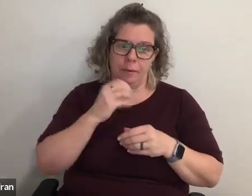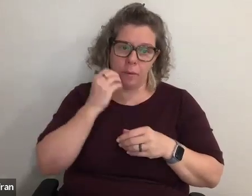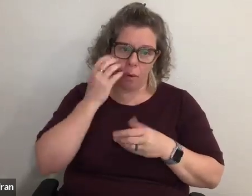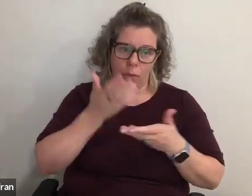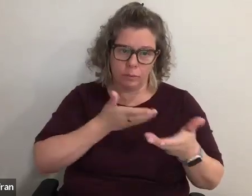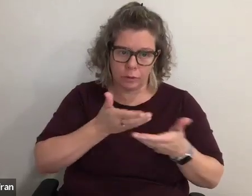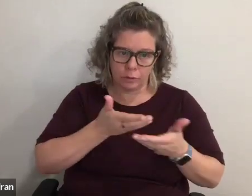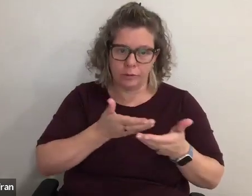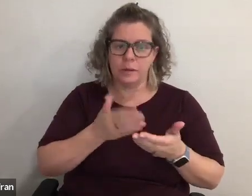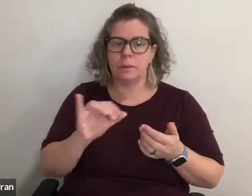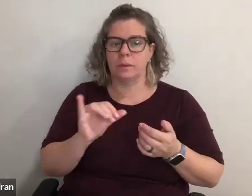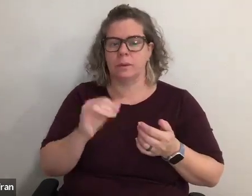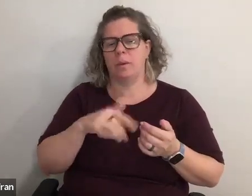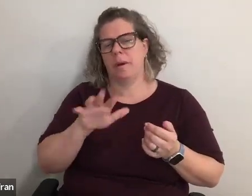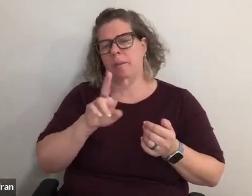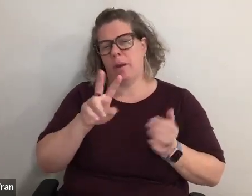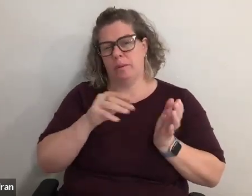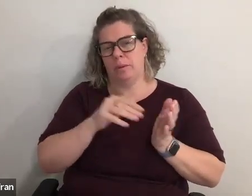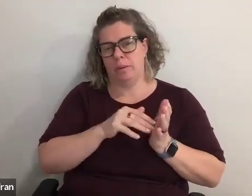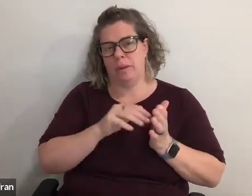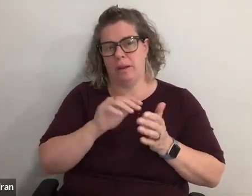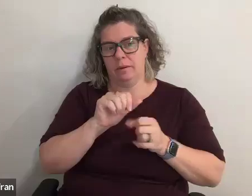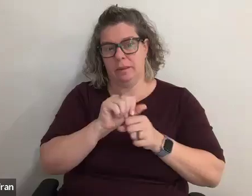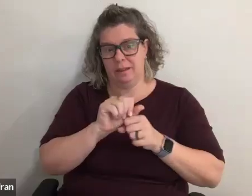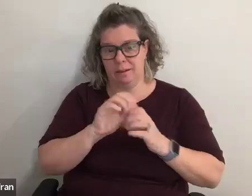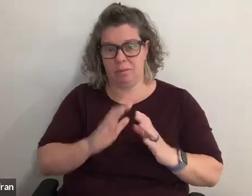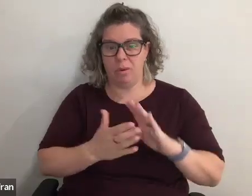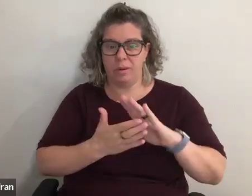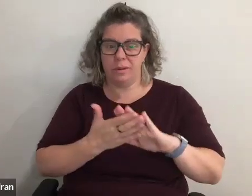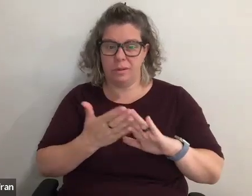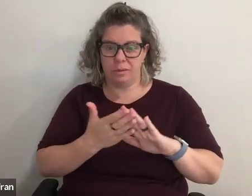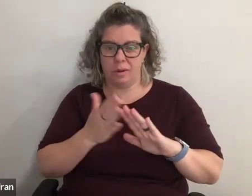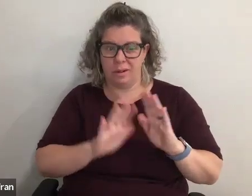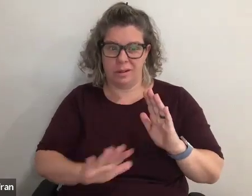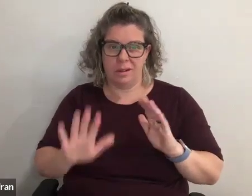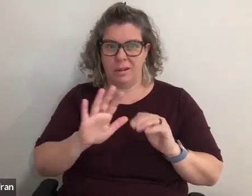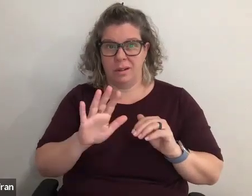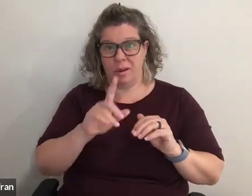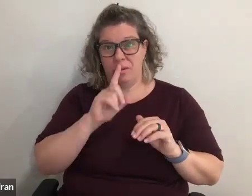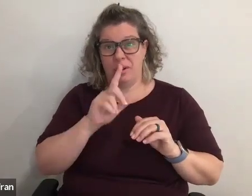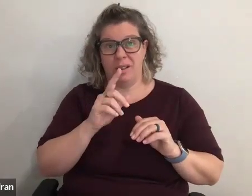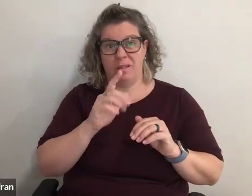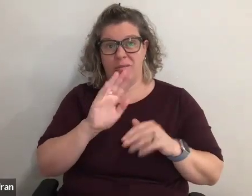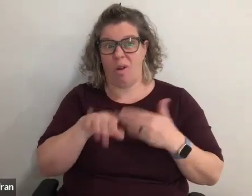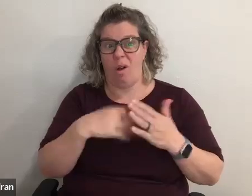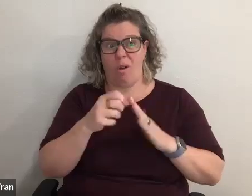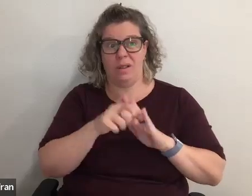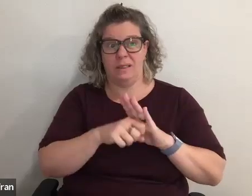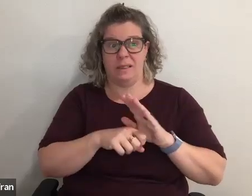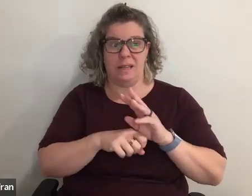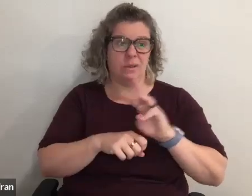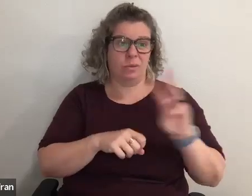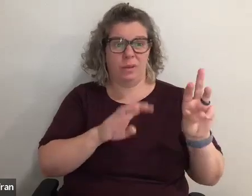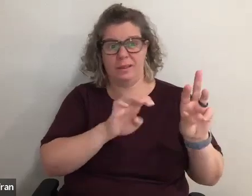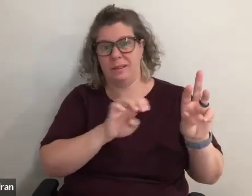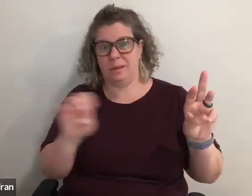we are roughly 2,000 employees running in almost coast to coast in the United